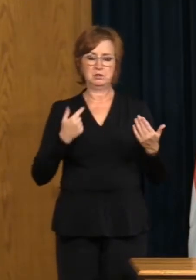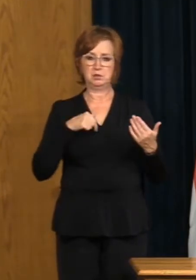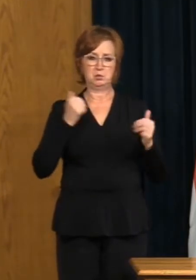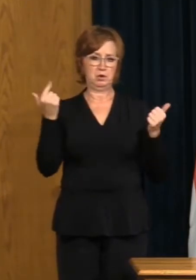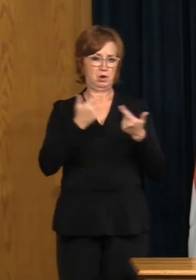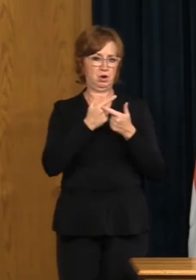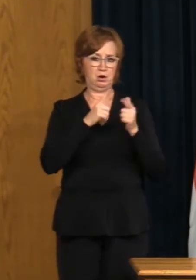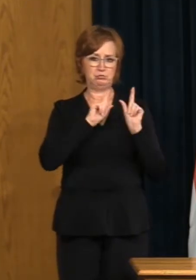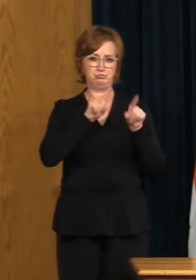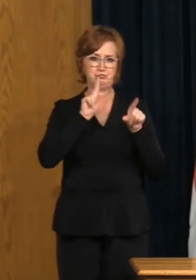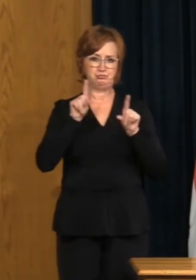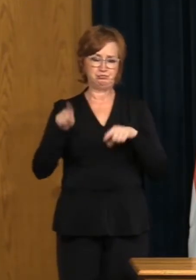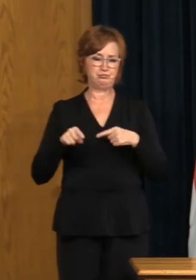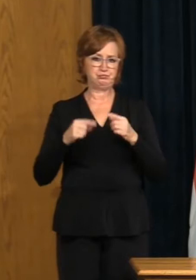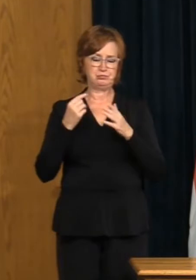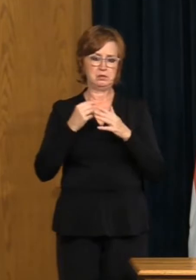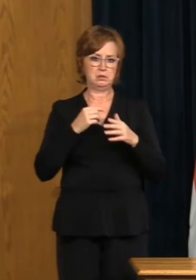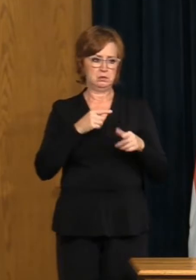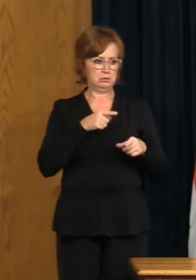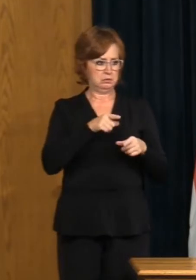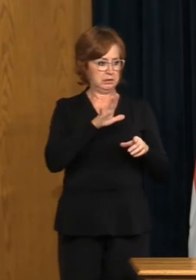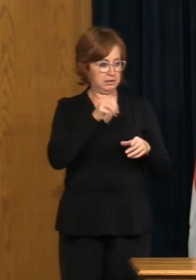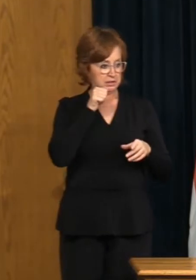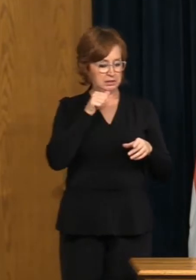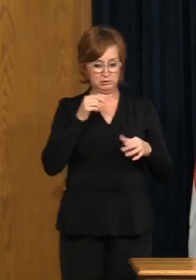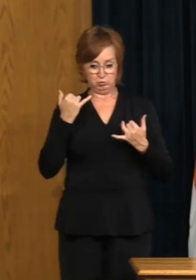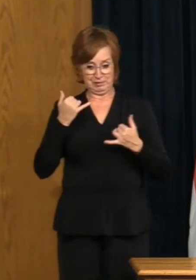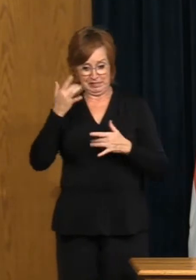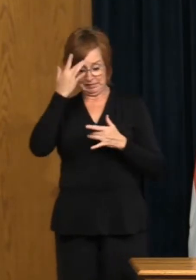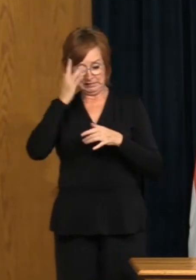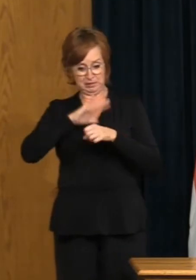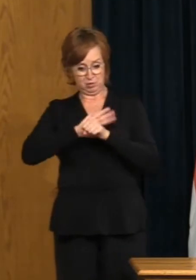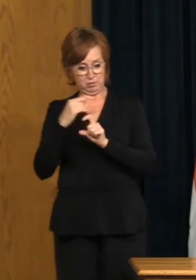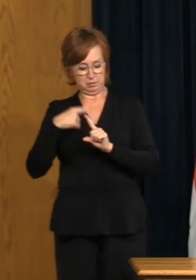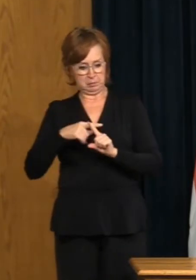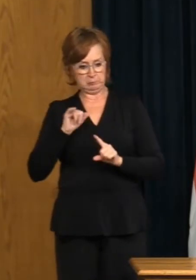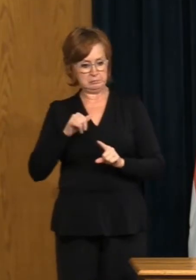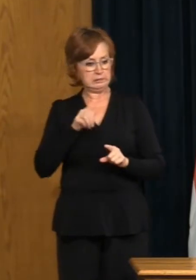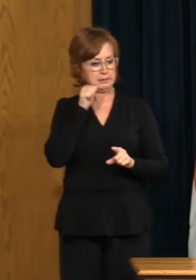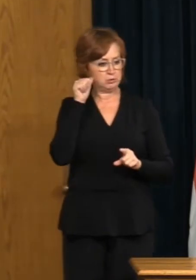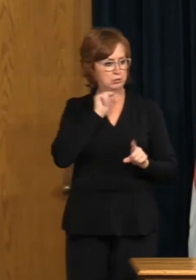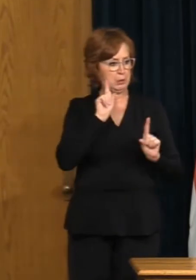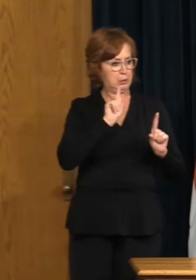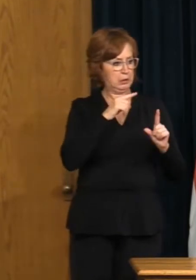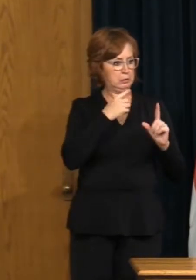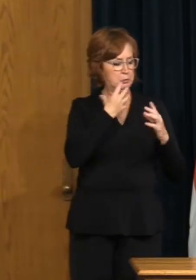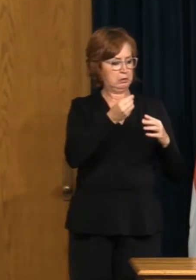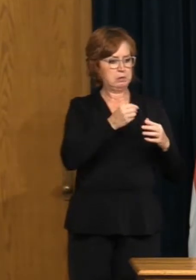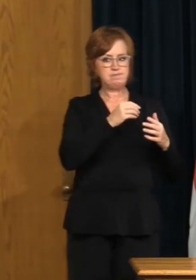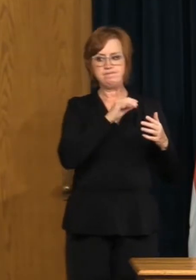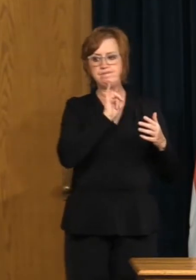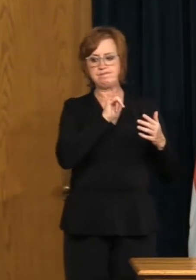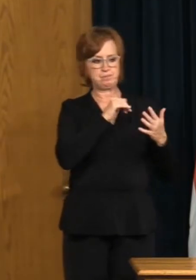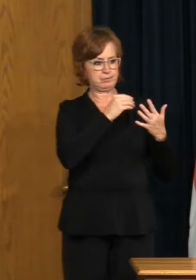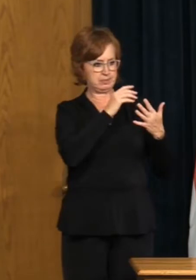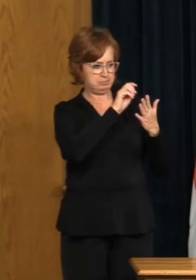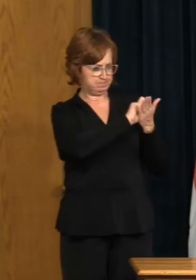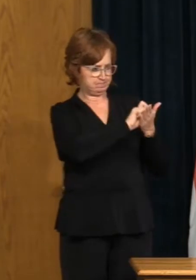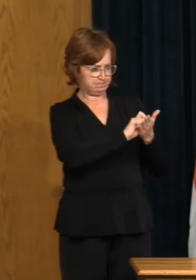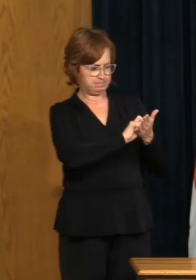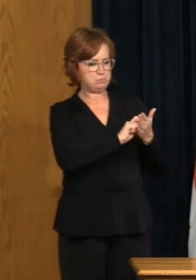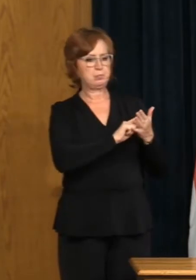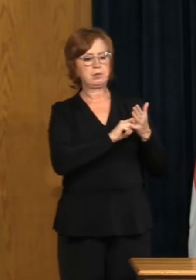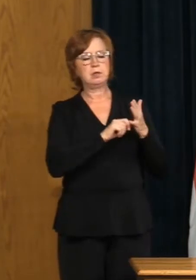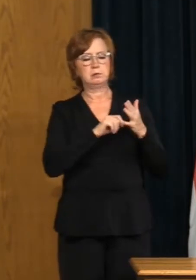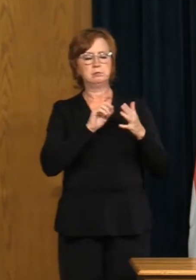do realize that from what we've seen over the last 6 months, the risk of transmission in those settings is extremely low, even if someone was